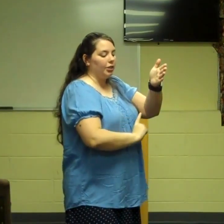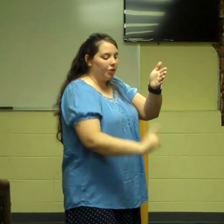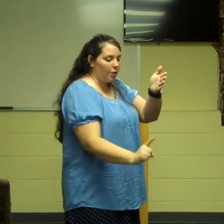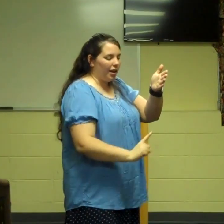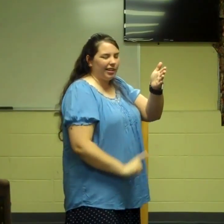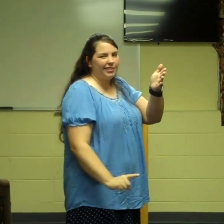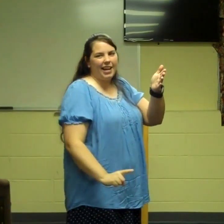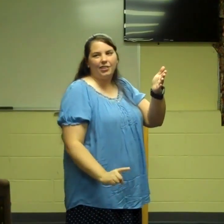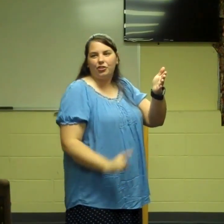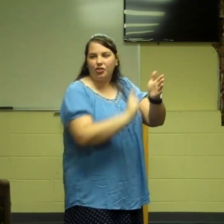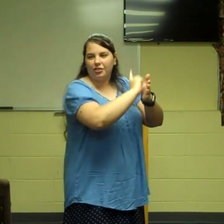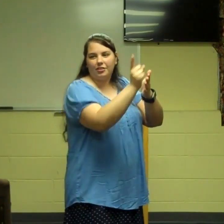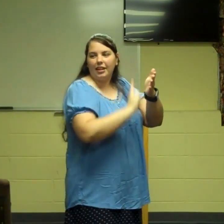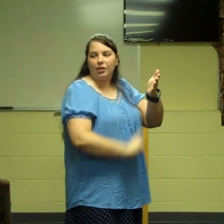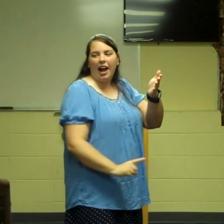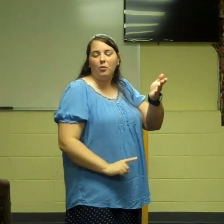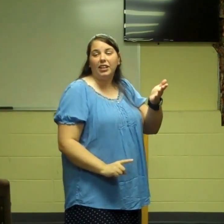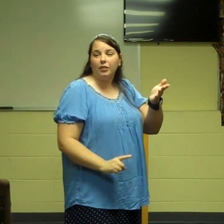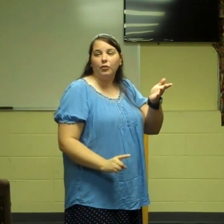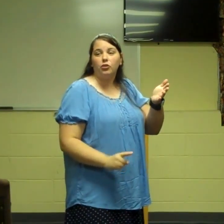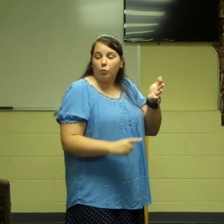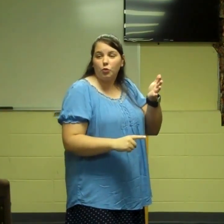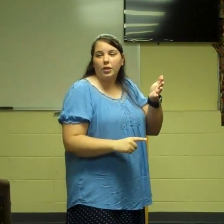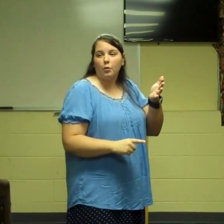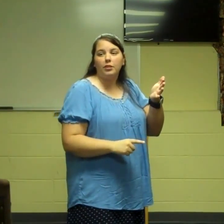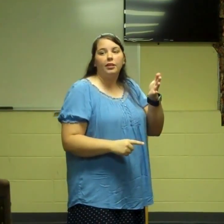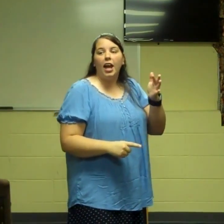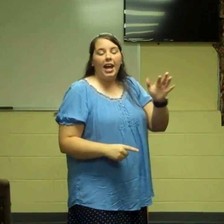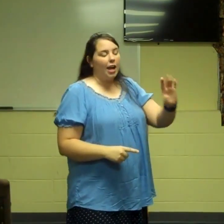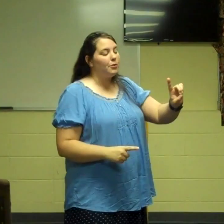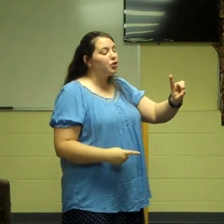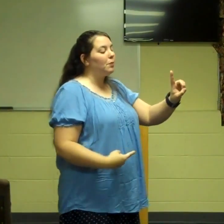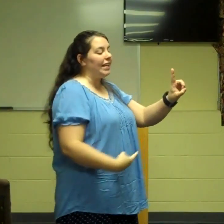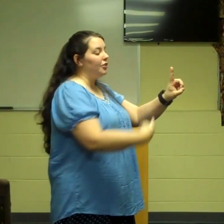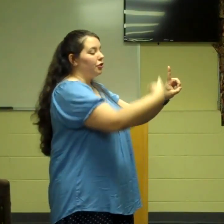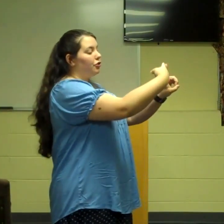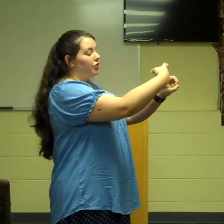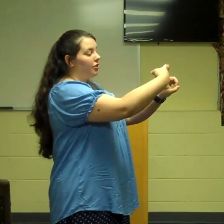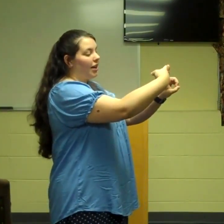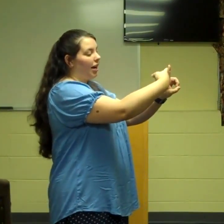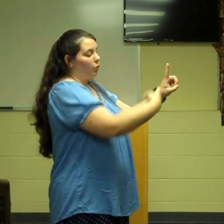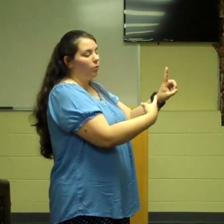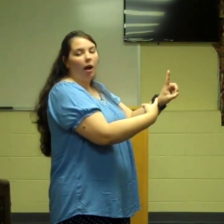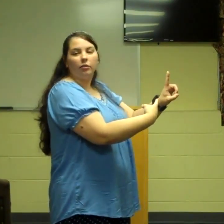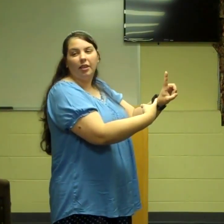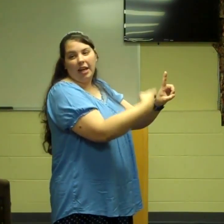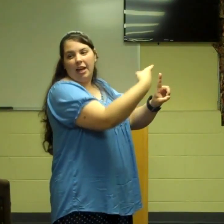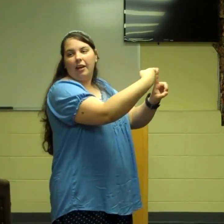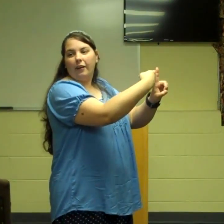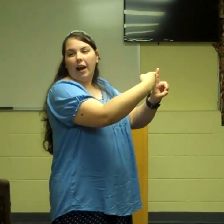and the third week, because that's just, I would get confused on which week I was in. It would just be easier just to assign 1 month. And